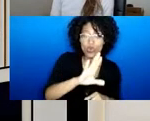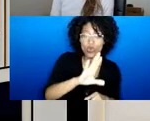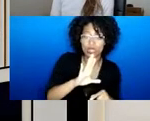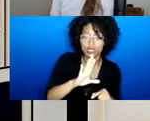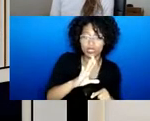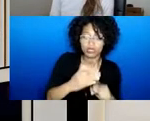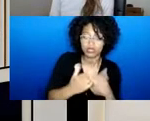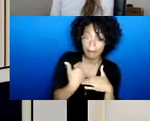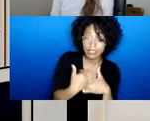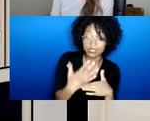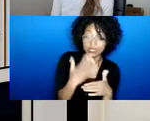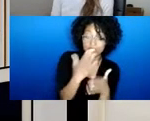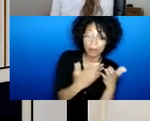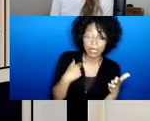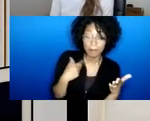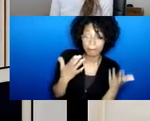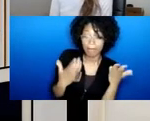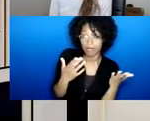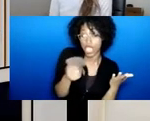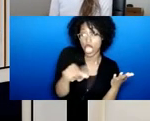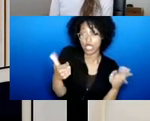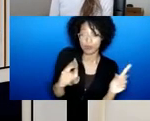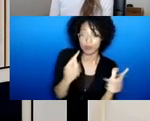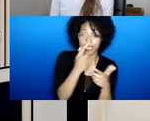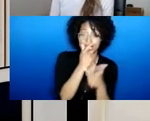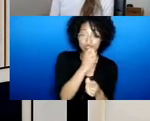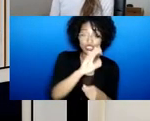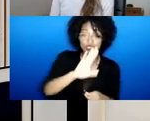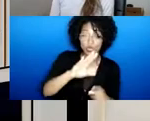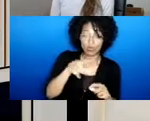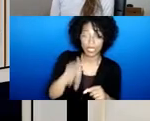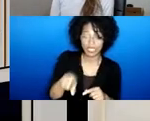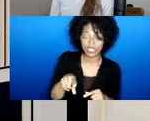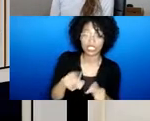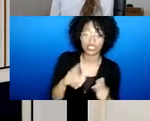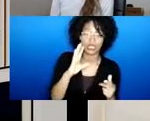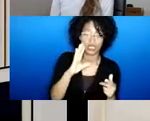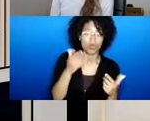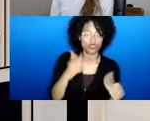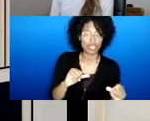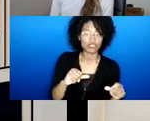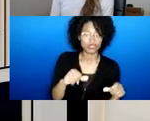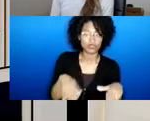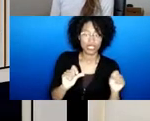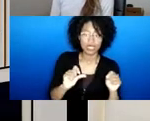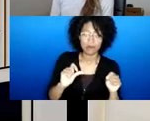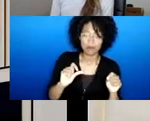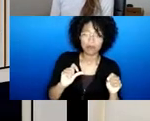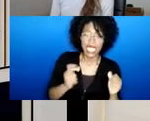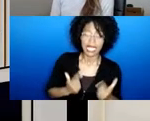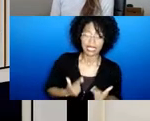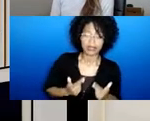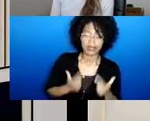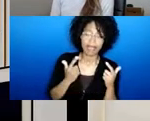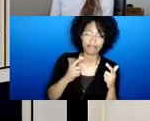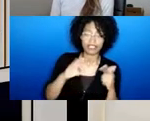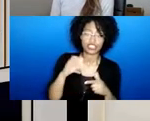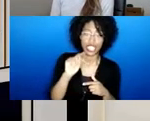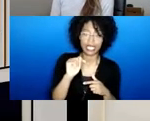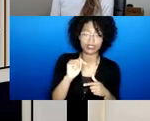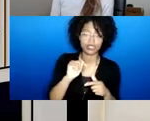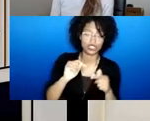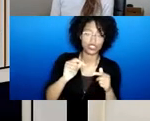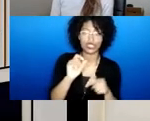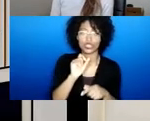that everybody might be interested in and that we'll try to take up live today or inform fact sheets. But let me turn it back to